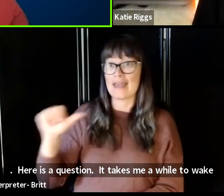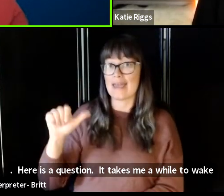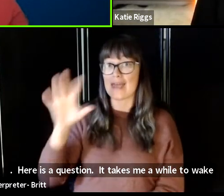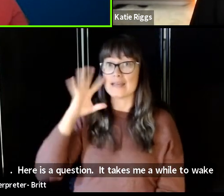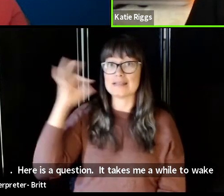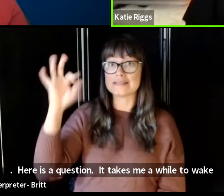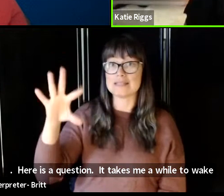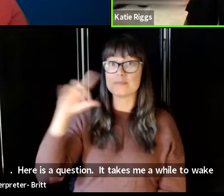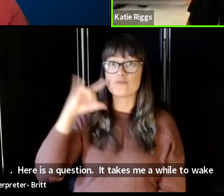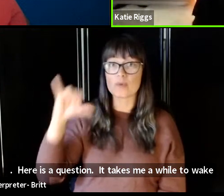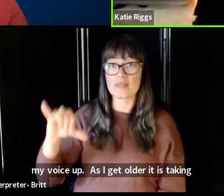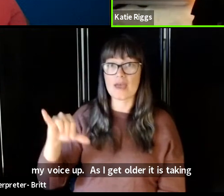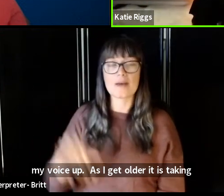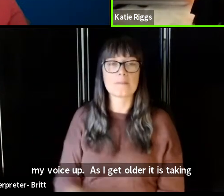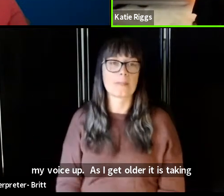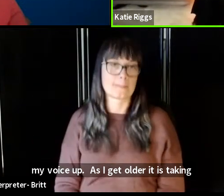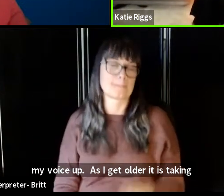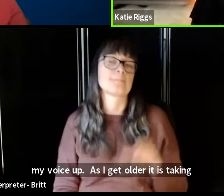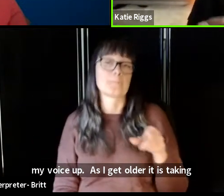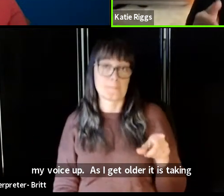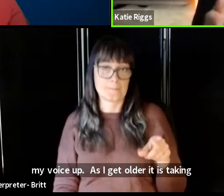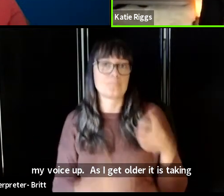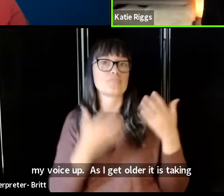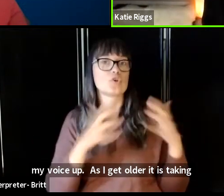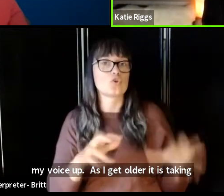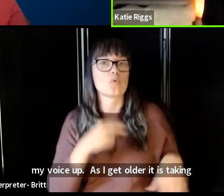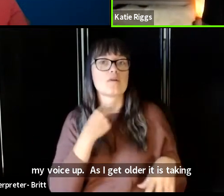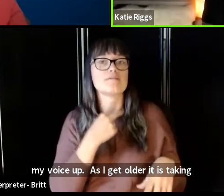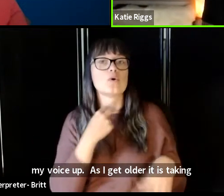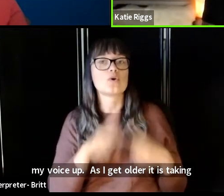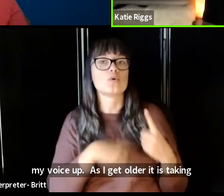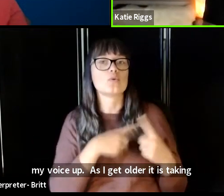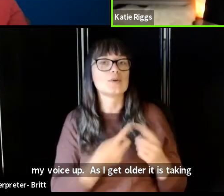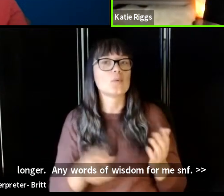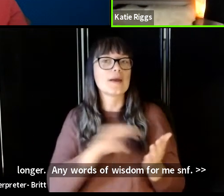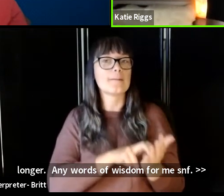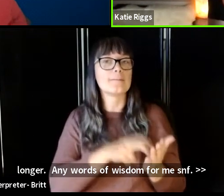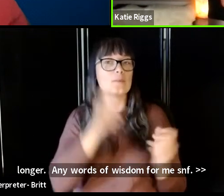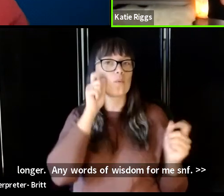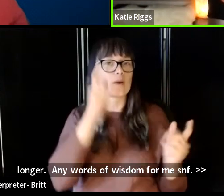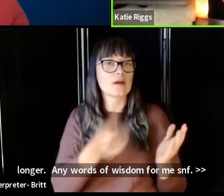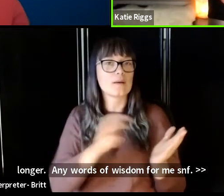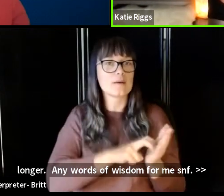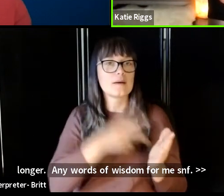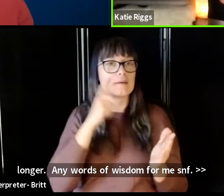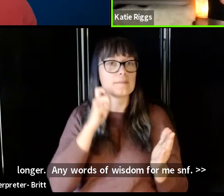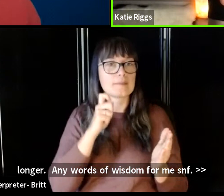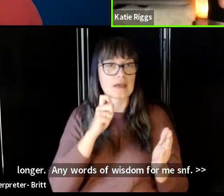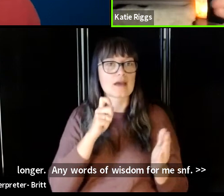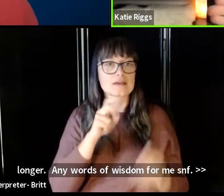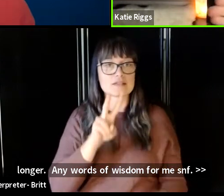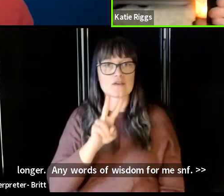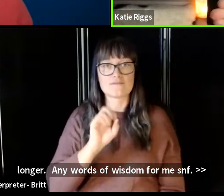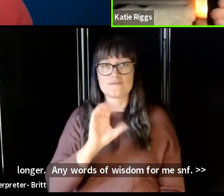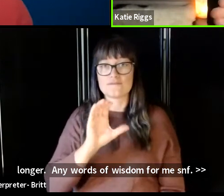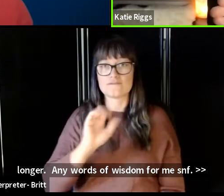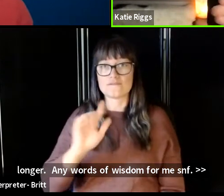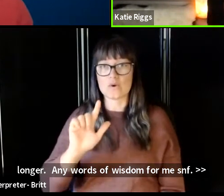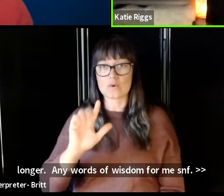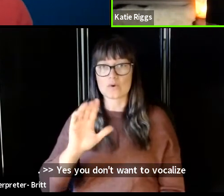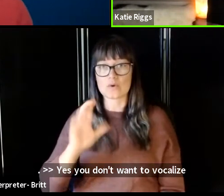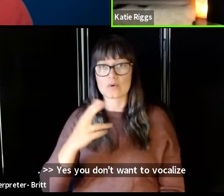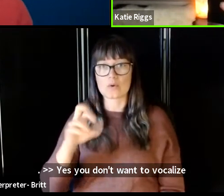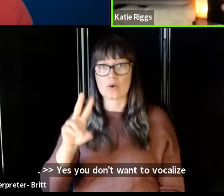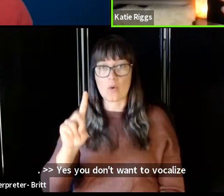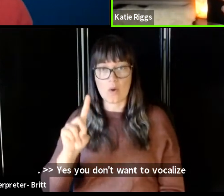me? Yes. So you don't want to vocalize right when you wake up, because your vocal cords have been apart for as long as you've been sleeping, unless you sleep